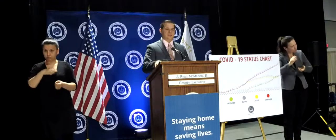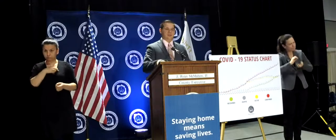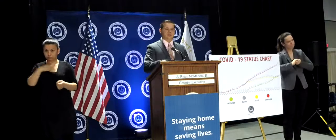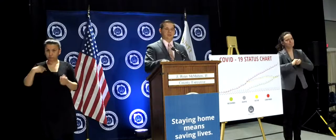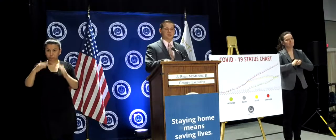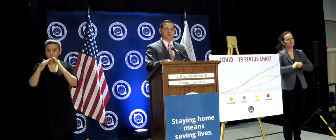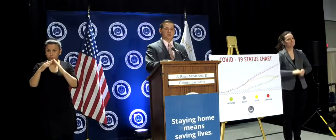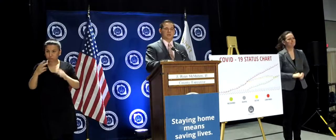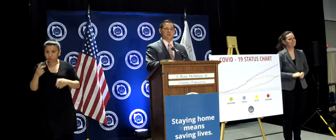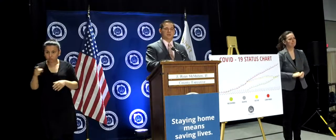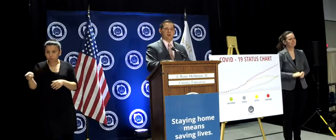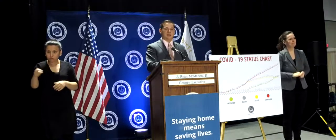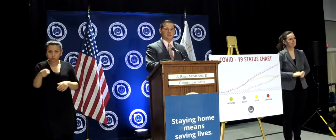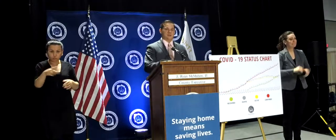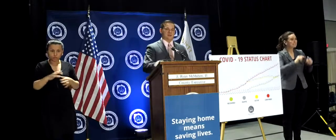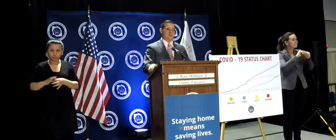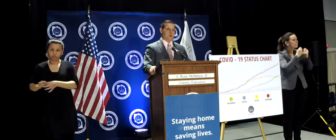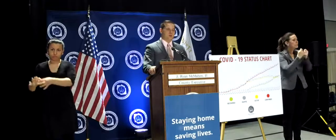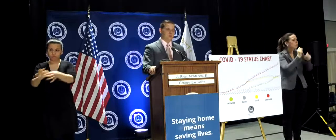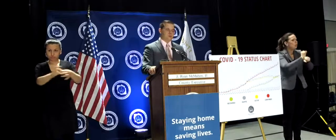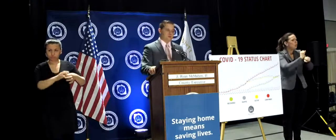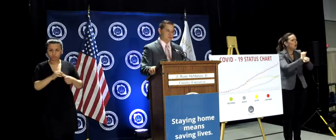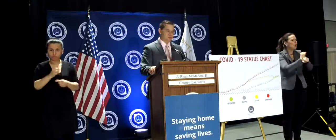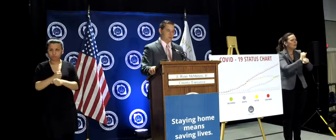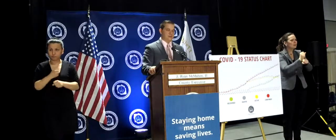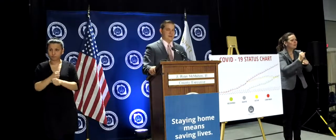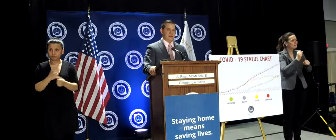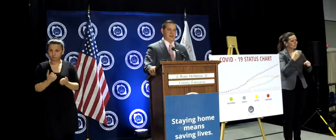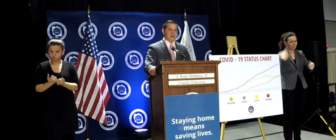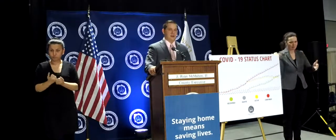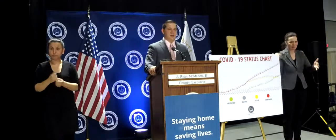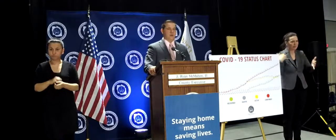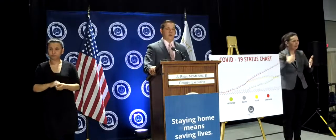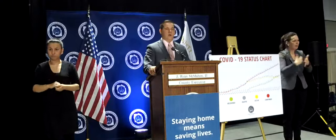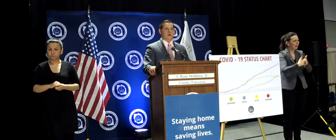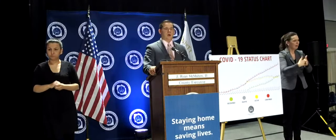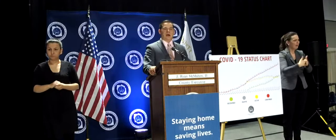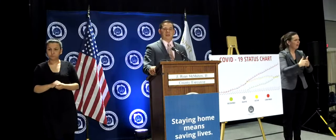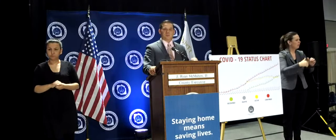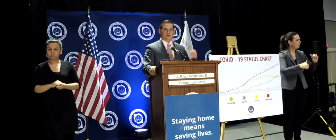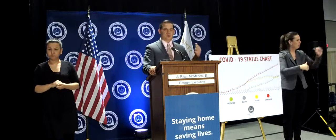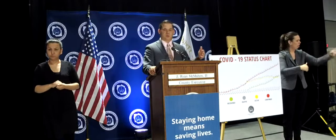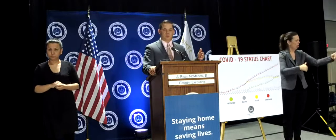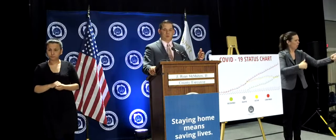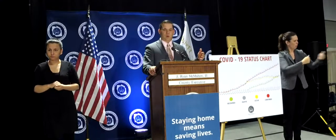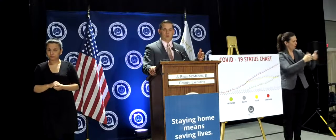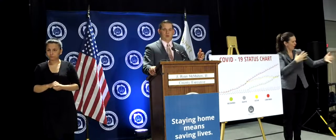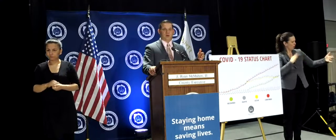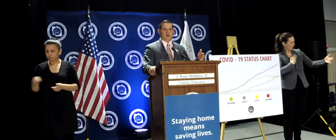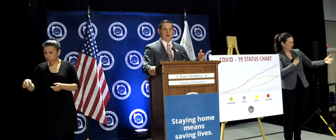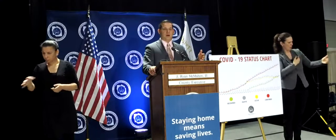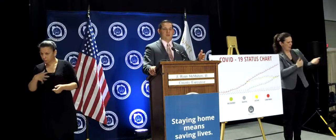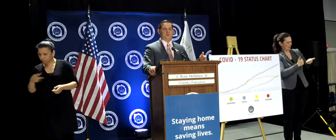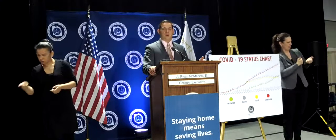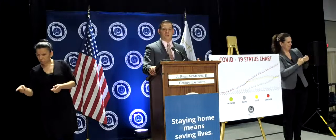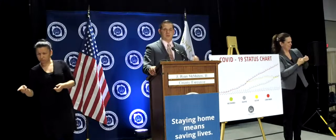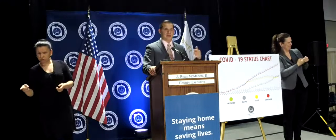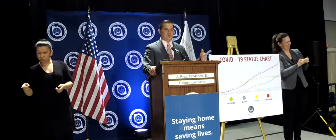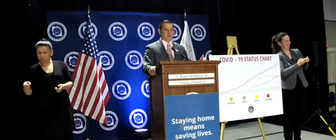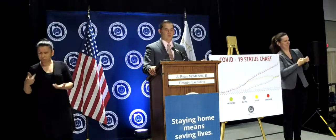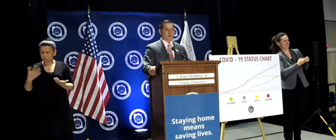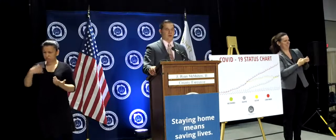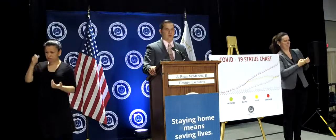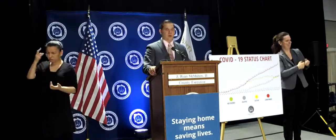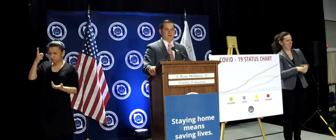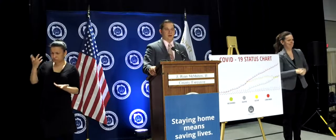some team decisions throughout this process that have put us in a position that we're in today, where our hospitals aren't overrun, our health department's